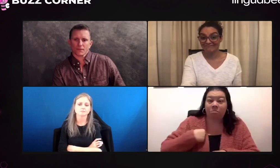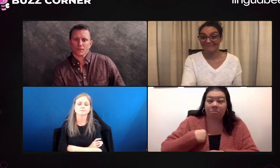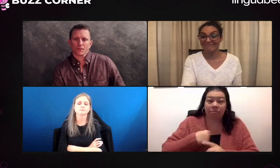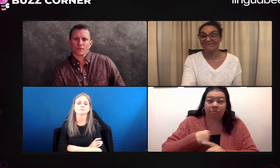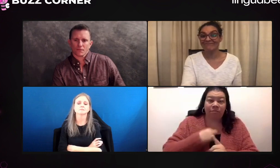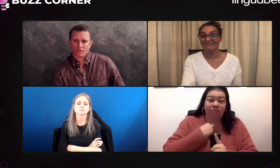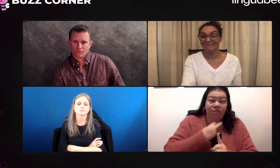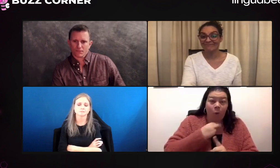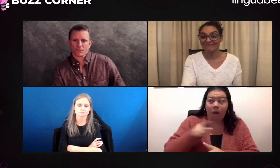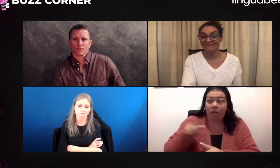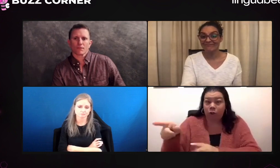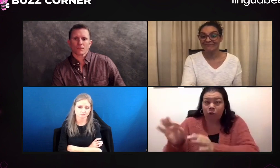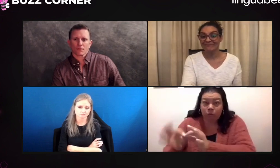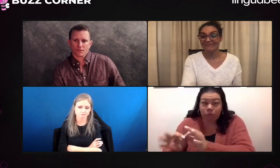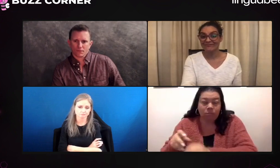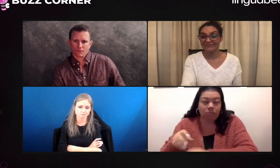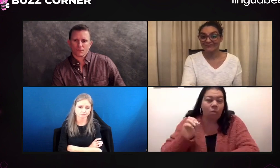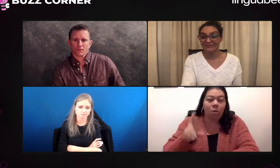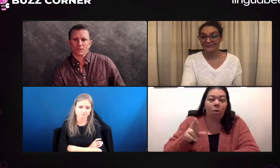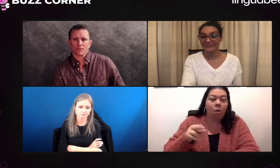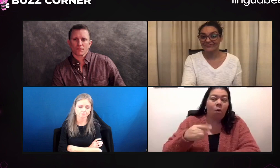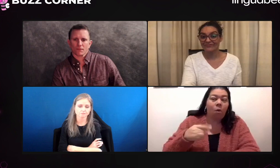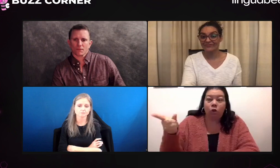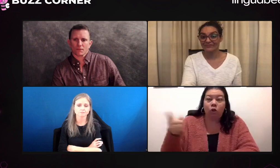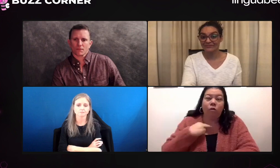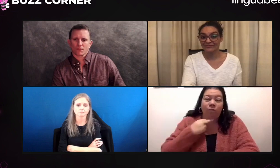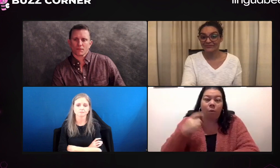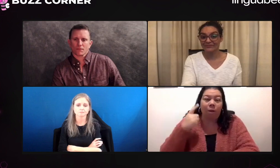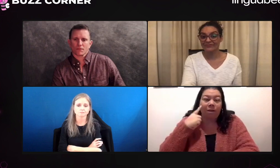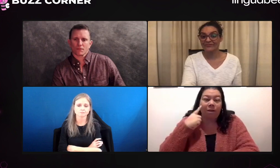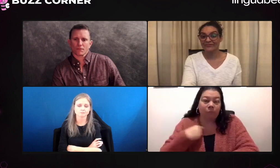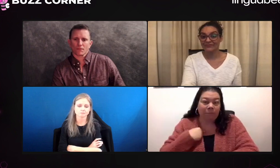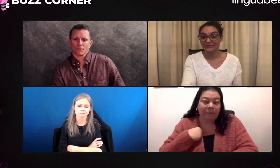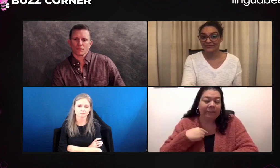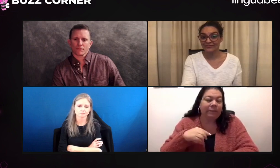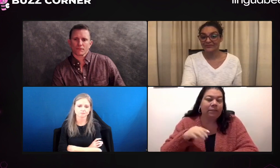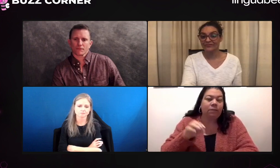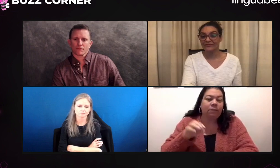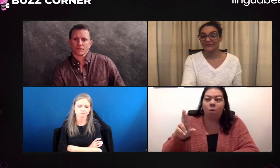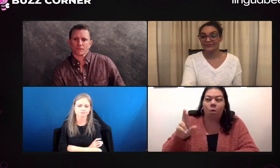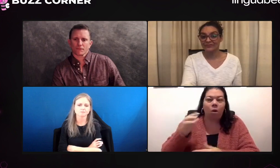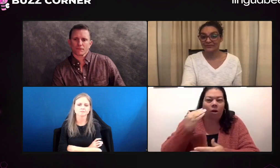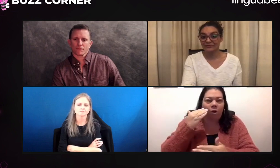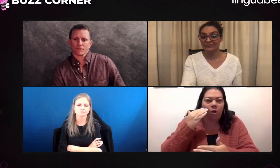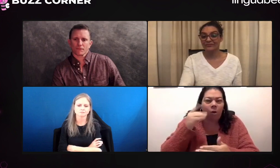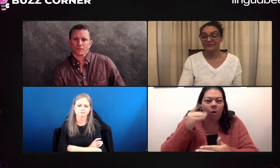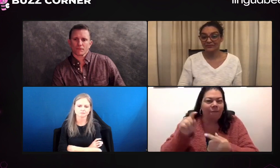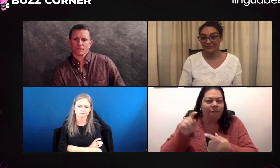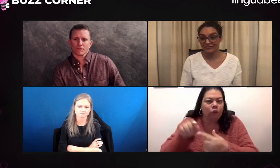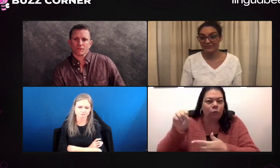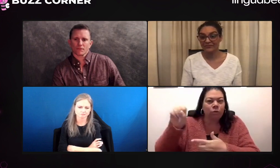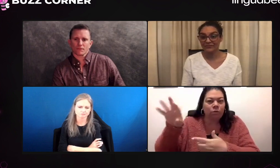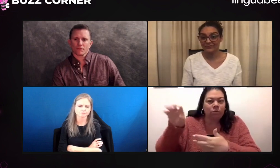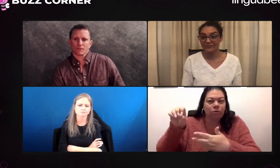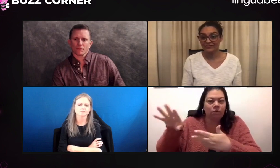why I'm here and who I am and the things that I would like the interpreter to voice for me.